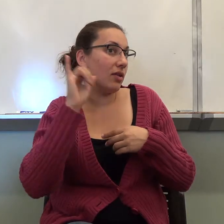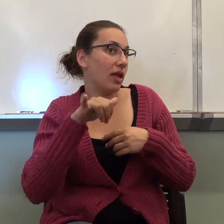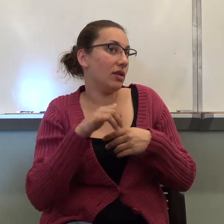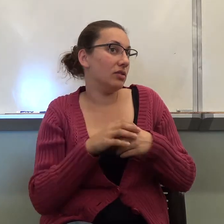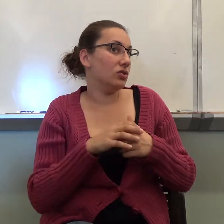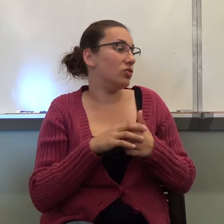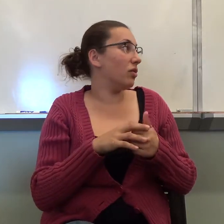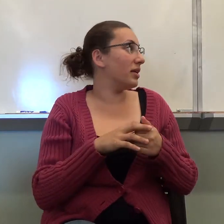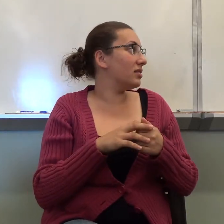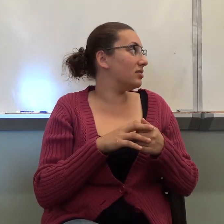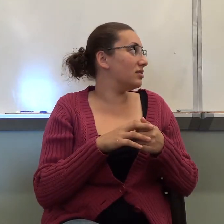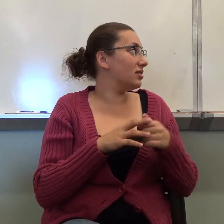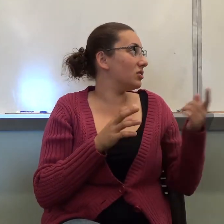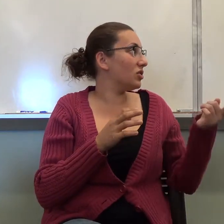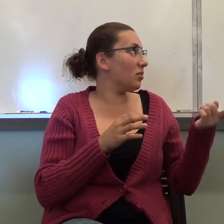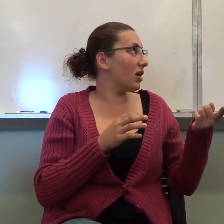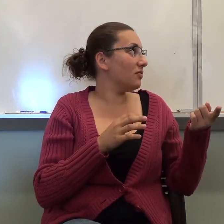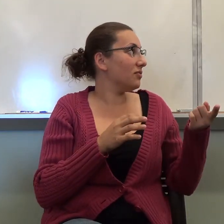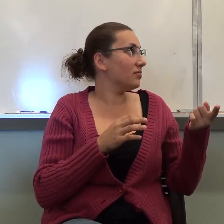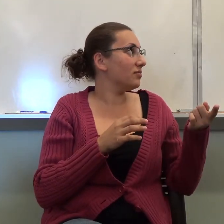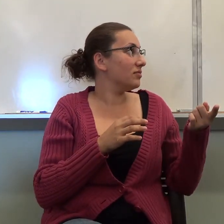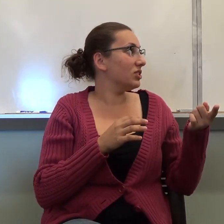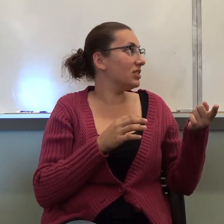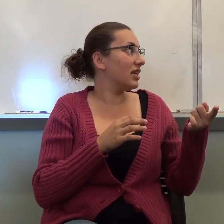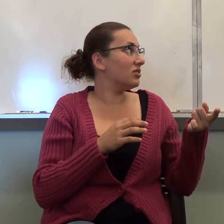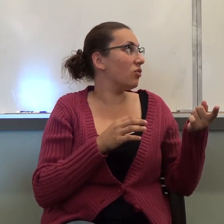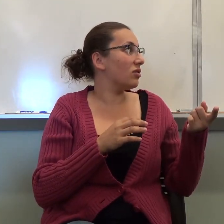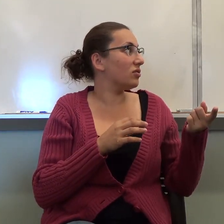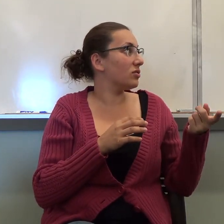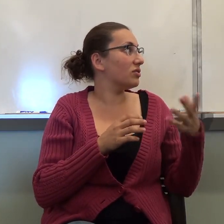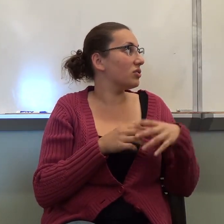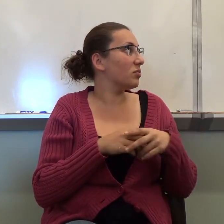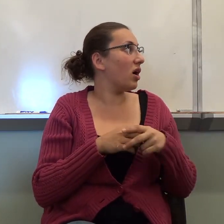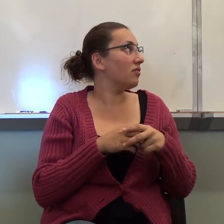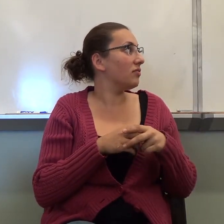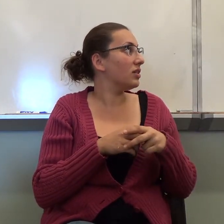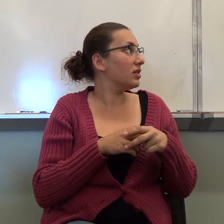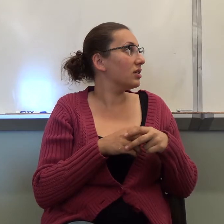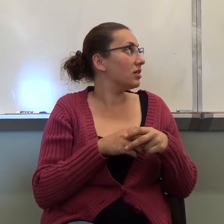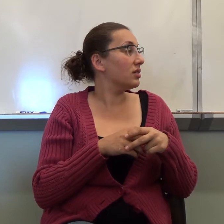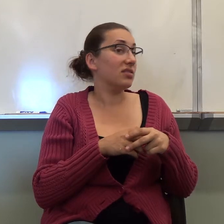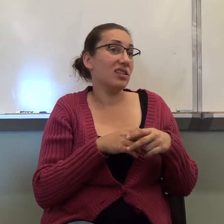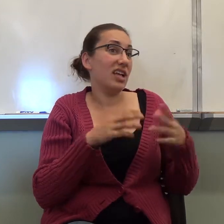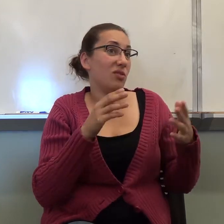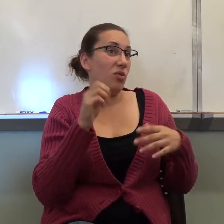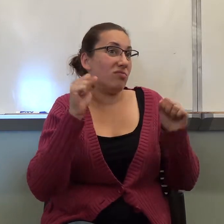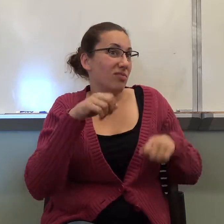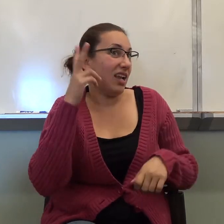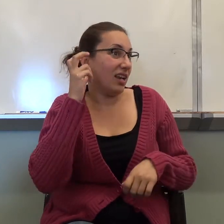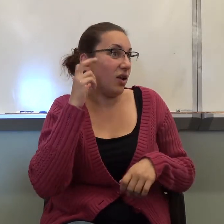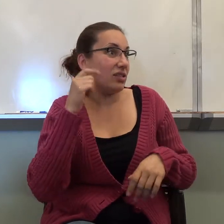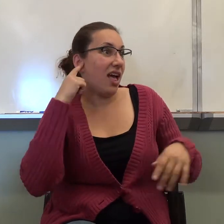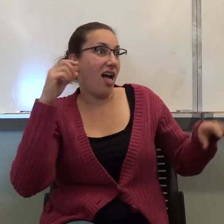Okay. Do you want me to turn them off? She said, do you want me to turn them off? Well, it's quite loud. I think it's